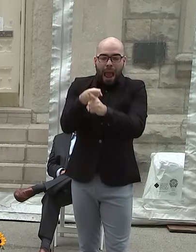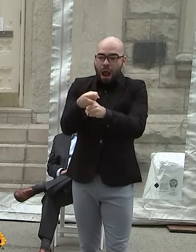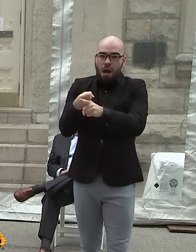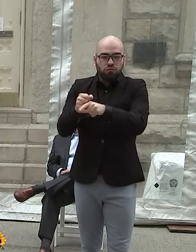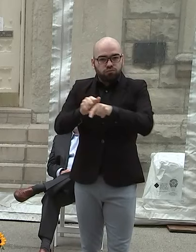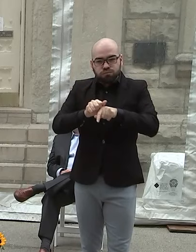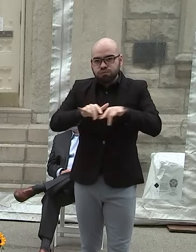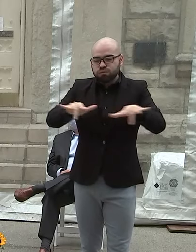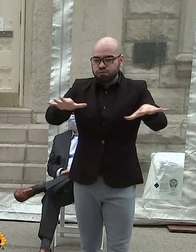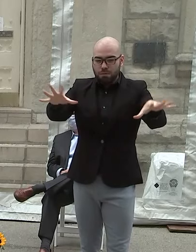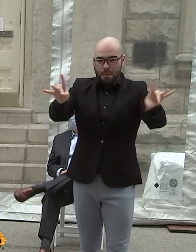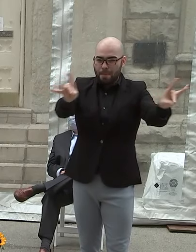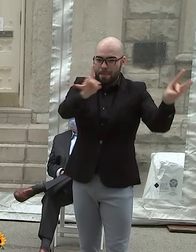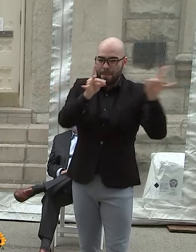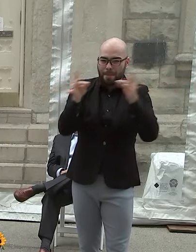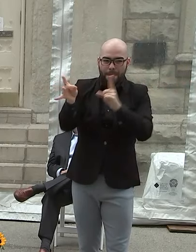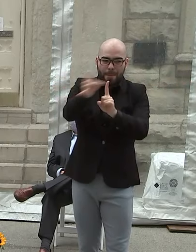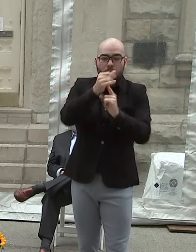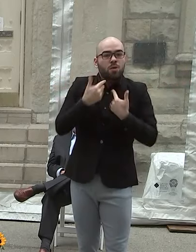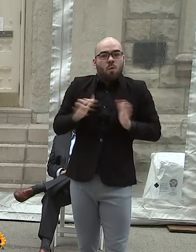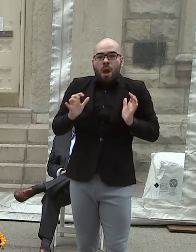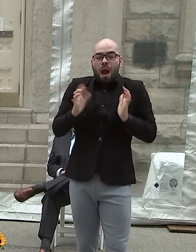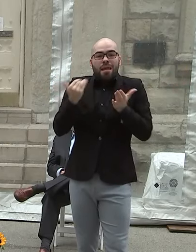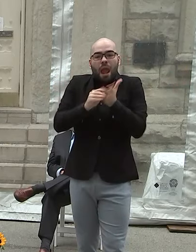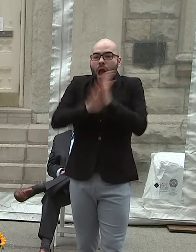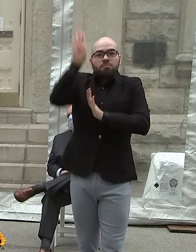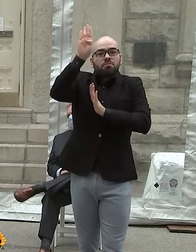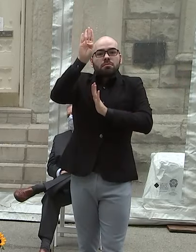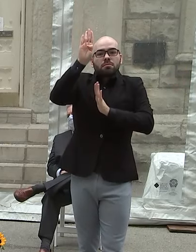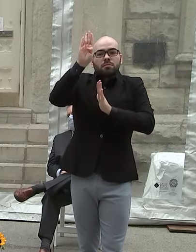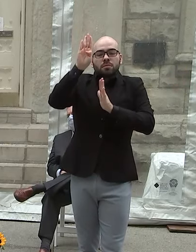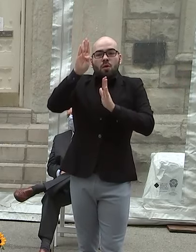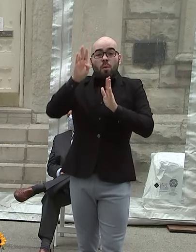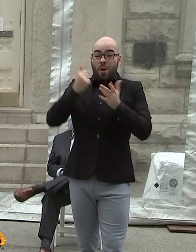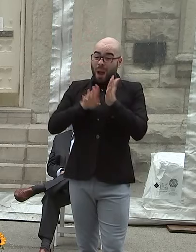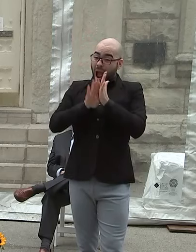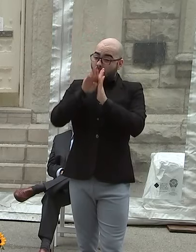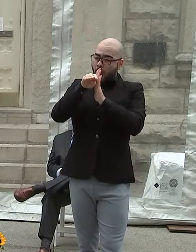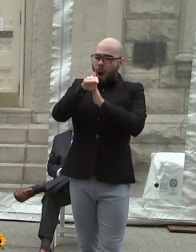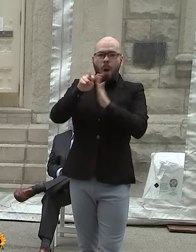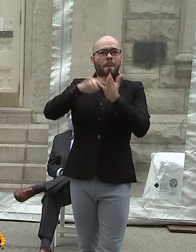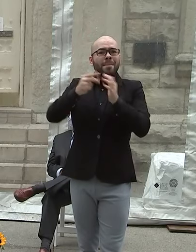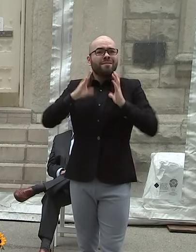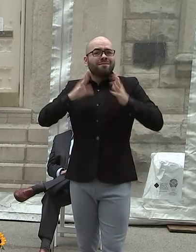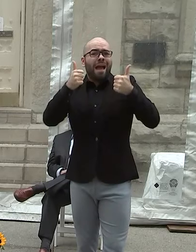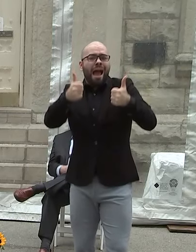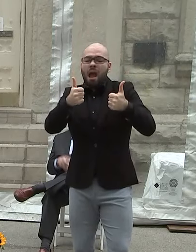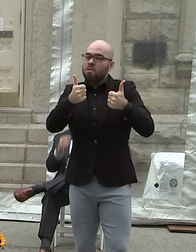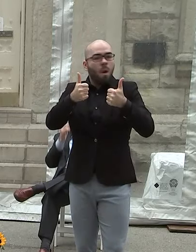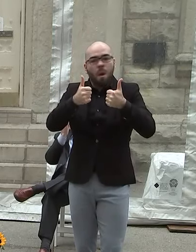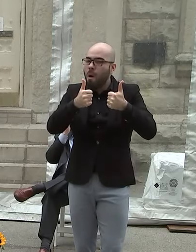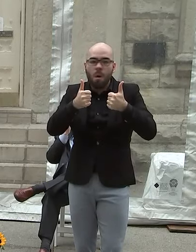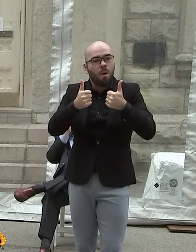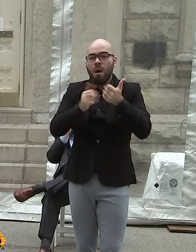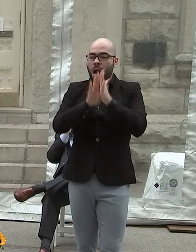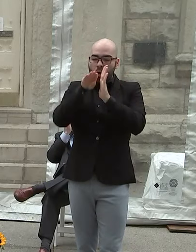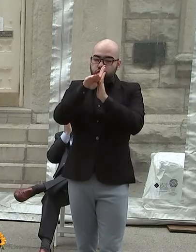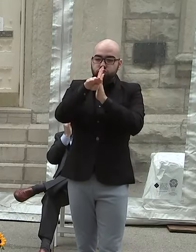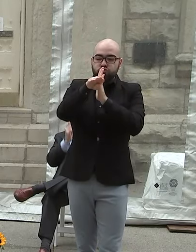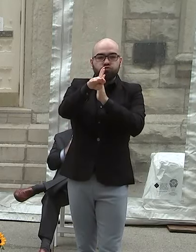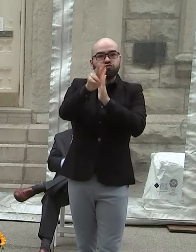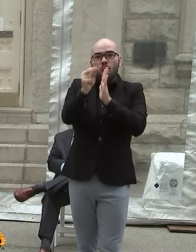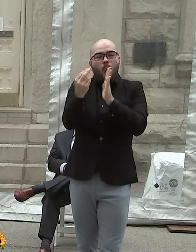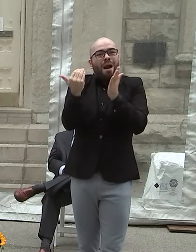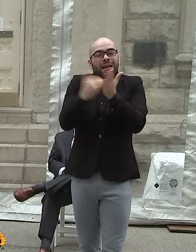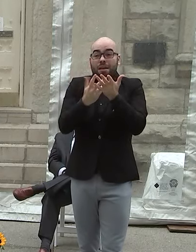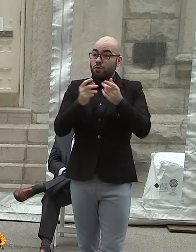a second surge of cases in a way that you, again, overwhelm your healthcare system, see very large numbers of ill people and